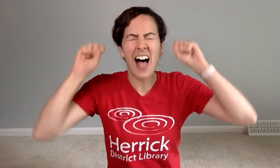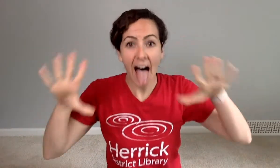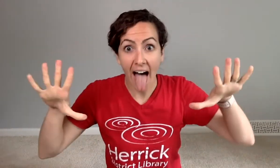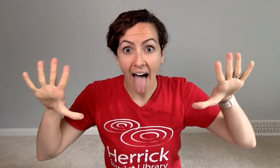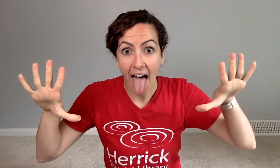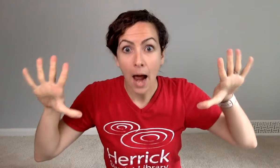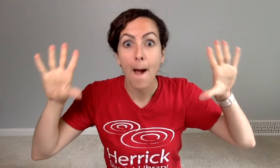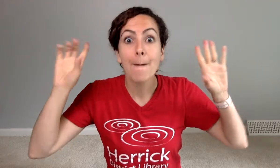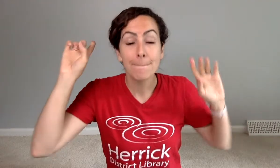ah.